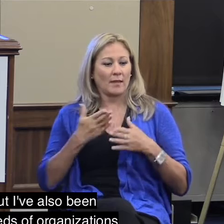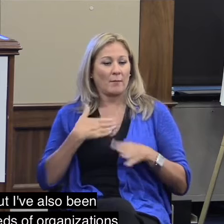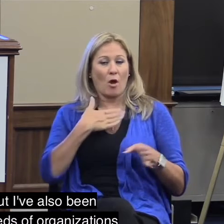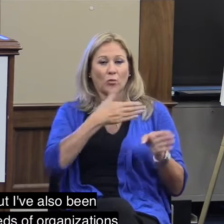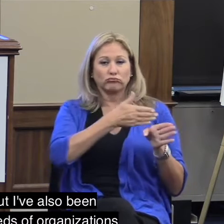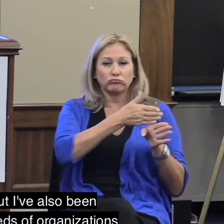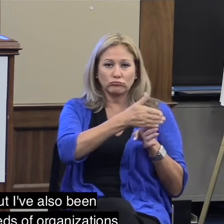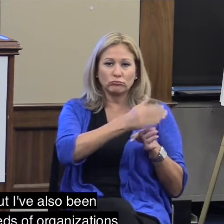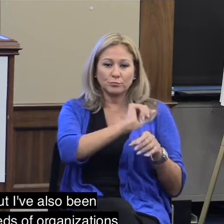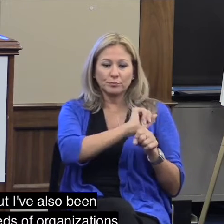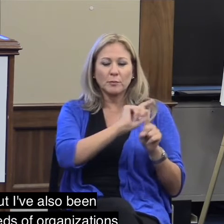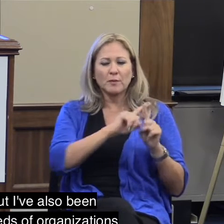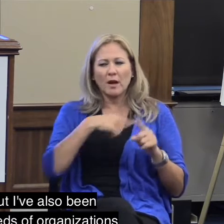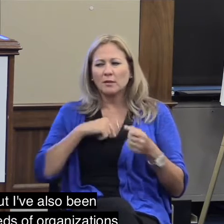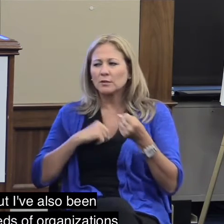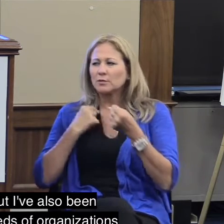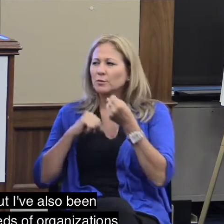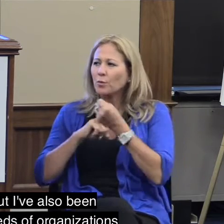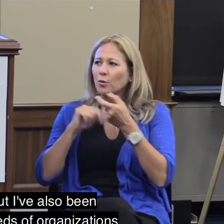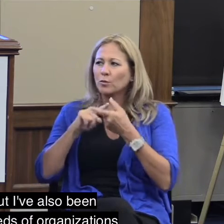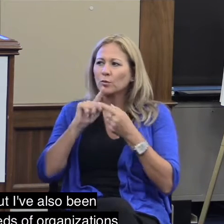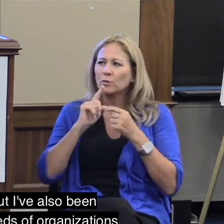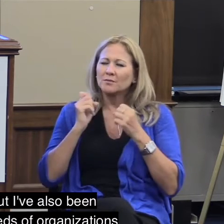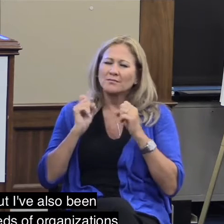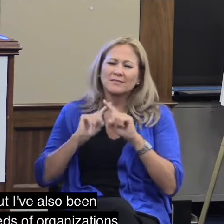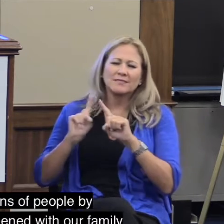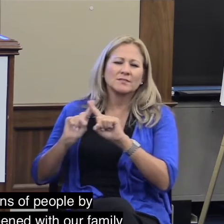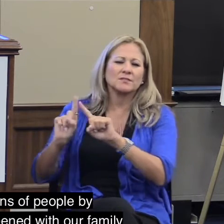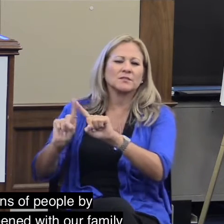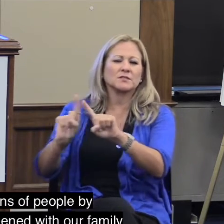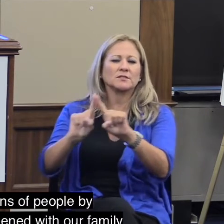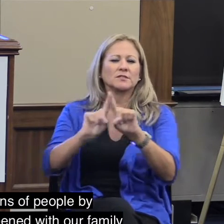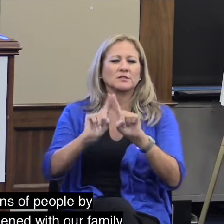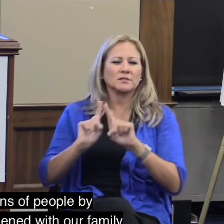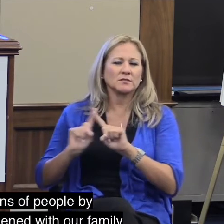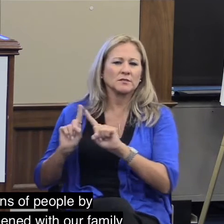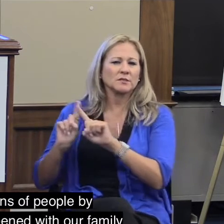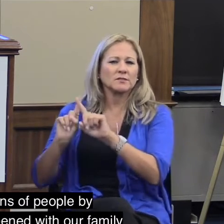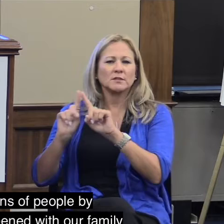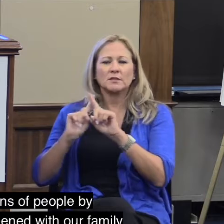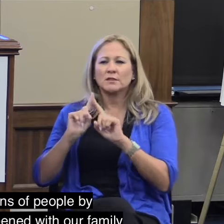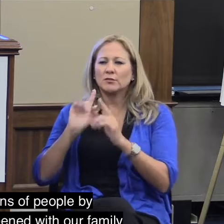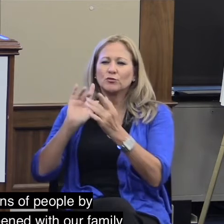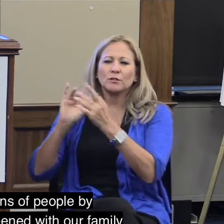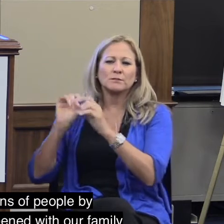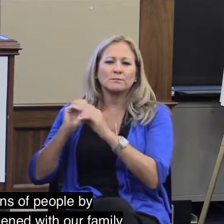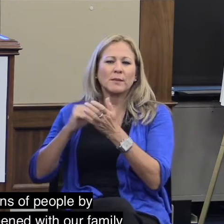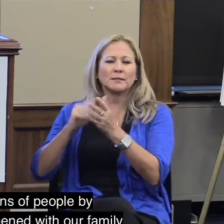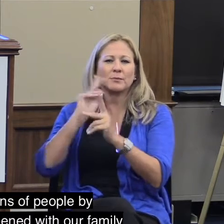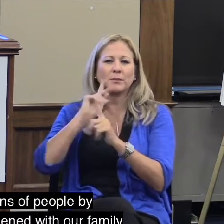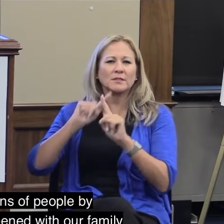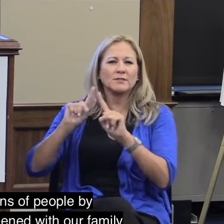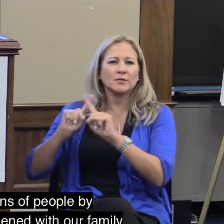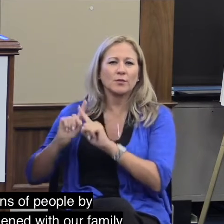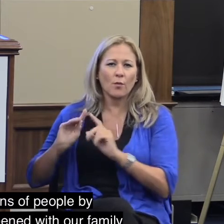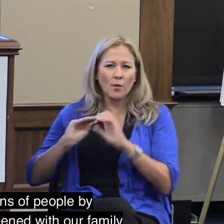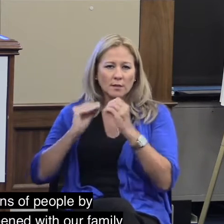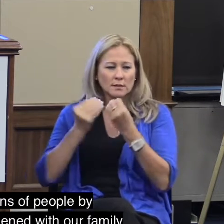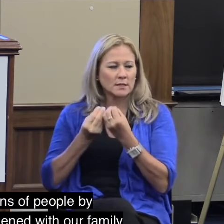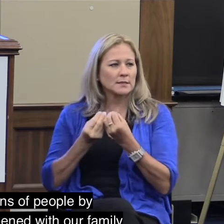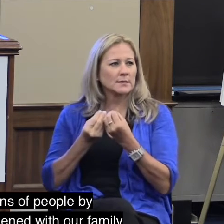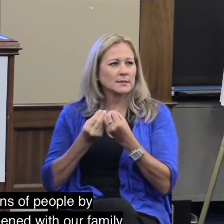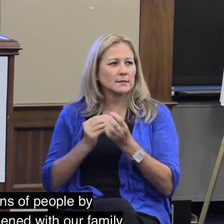but I've also been able to be of support to hundreds of organizations and reached literally millions of people. By now, because of what has